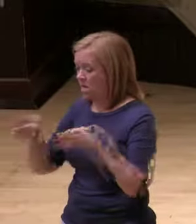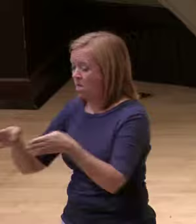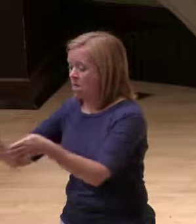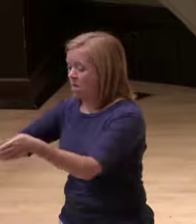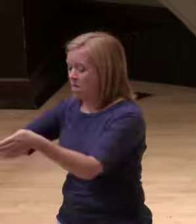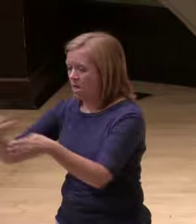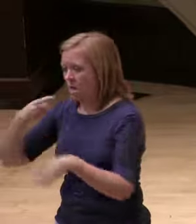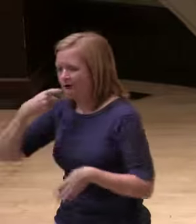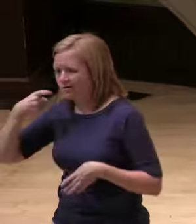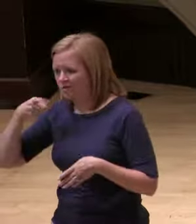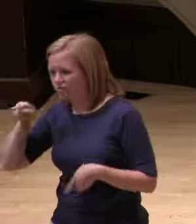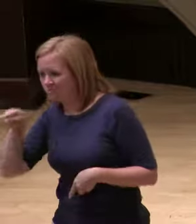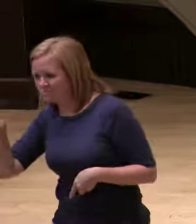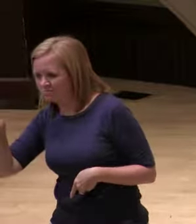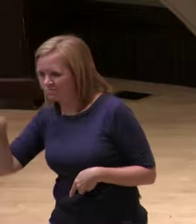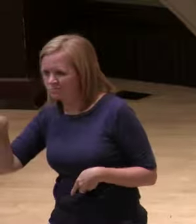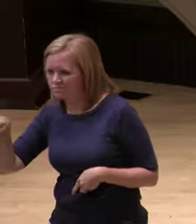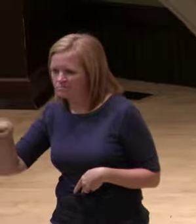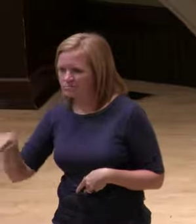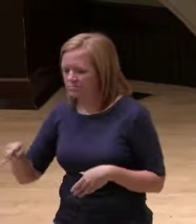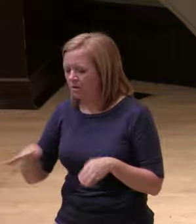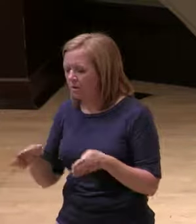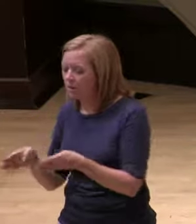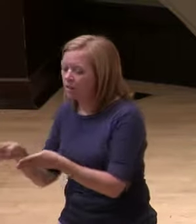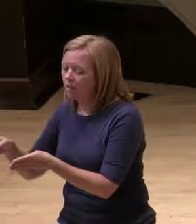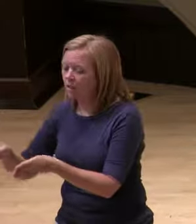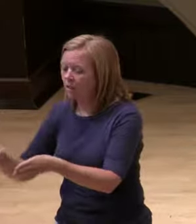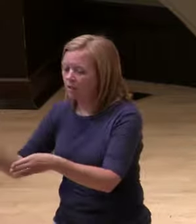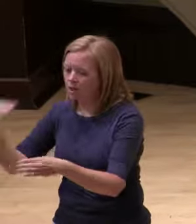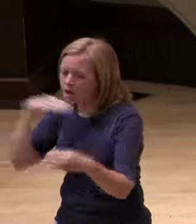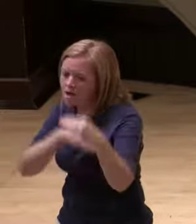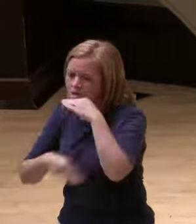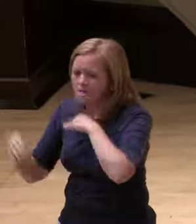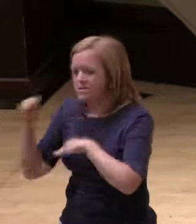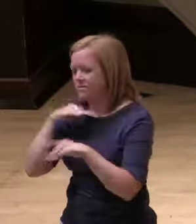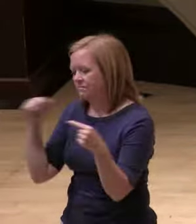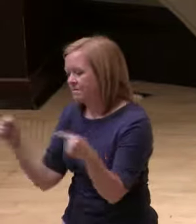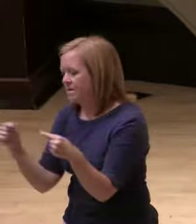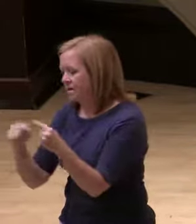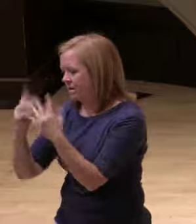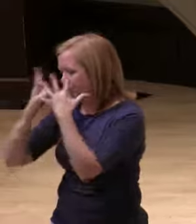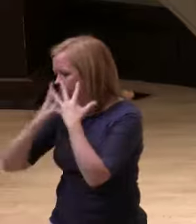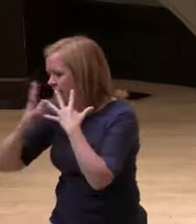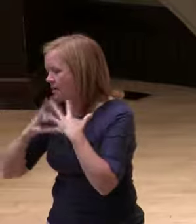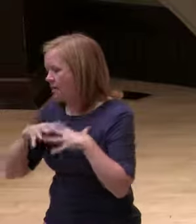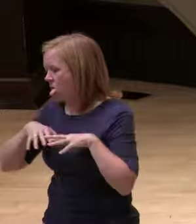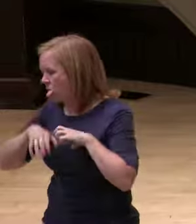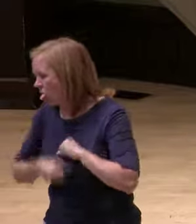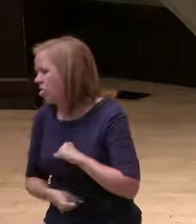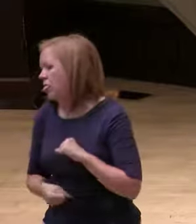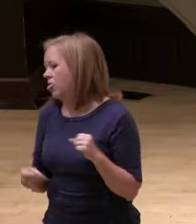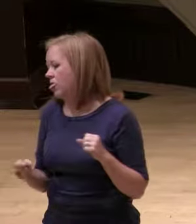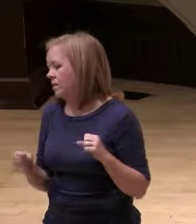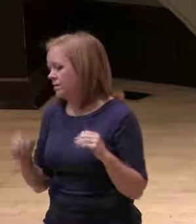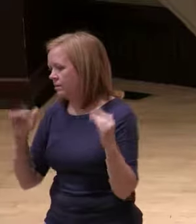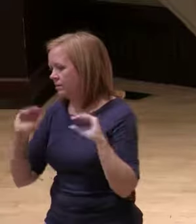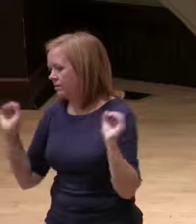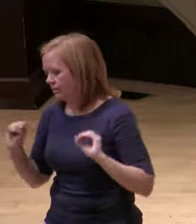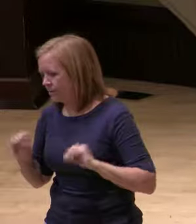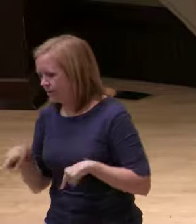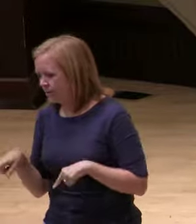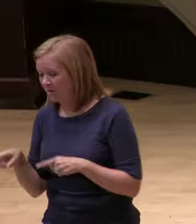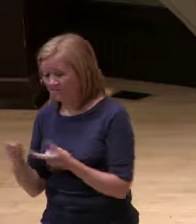addiction, a road that is paved with lies and pain, misery, despair, and hopelessness.